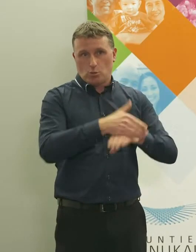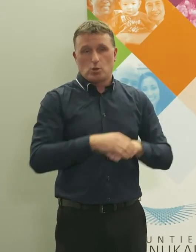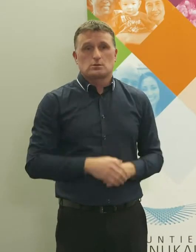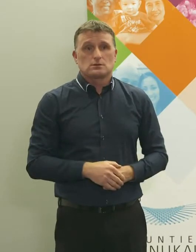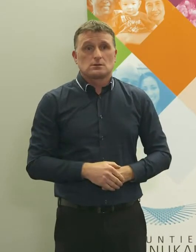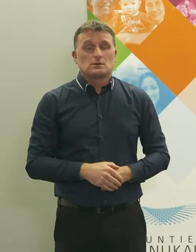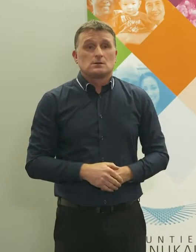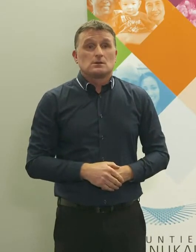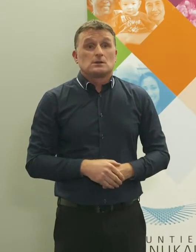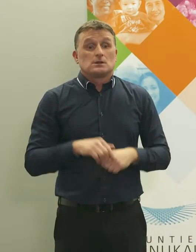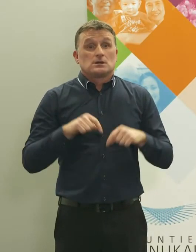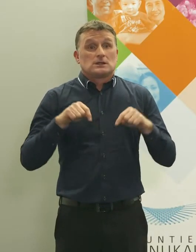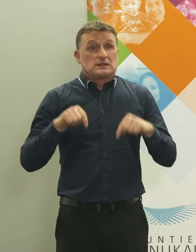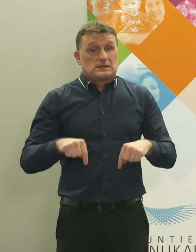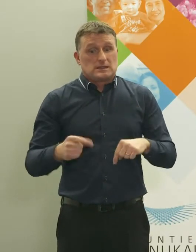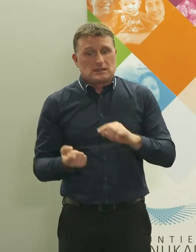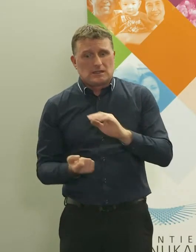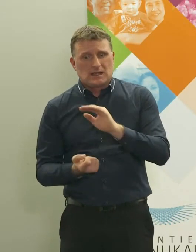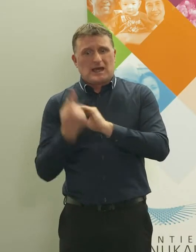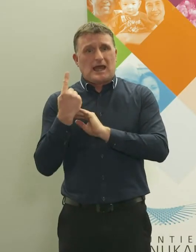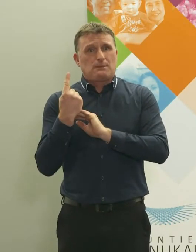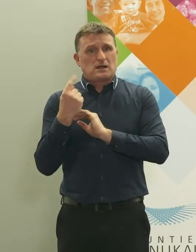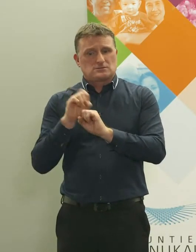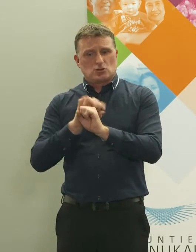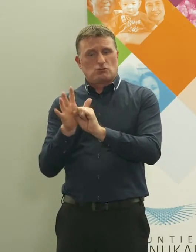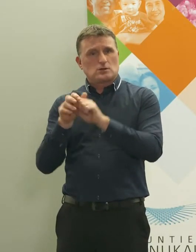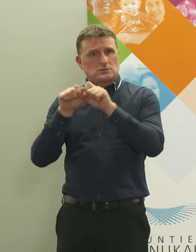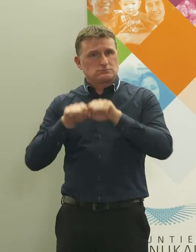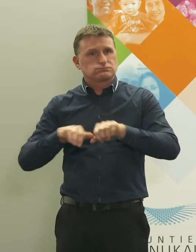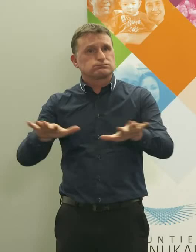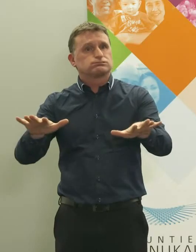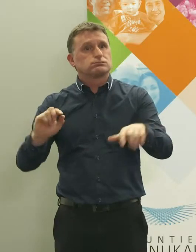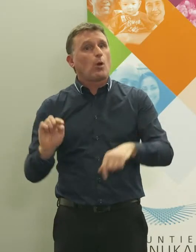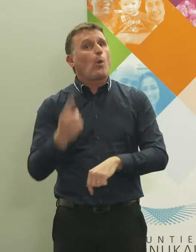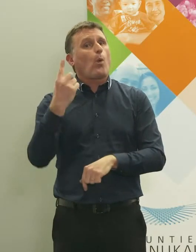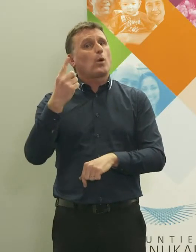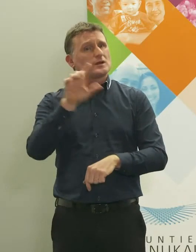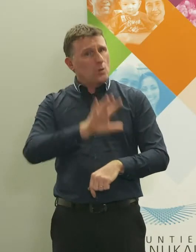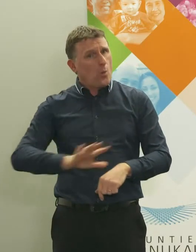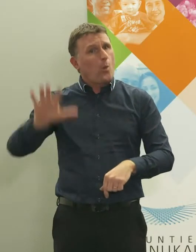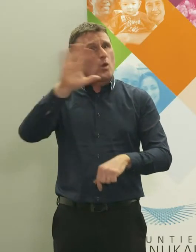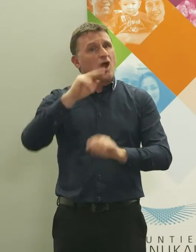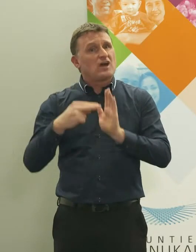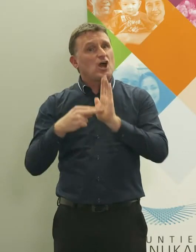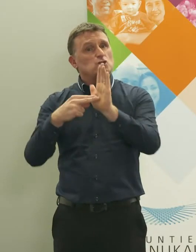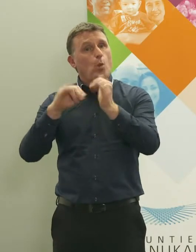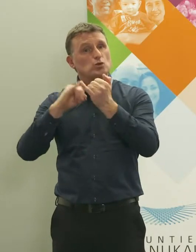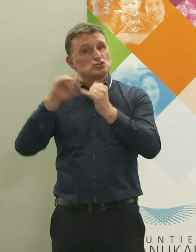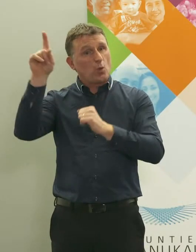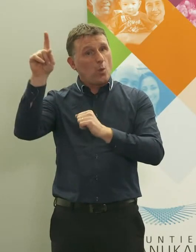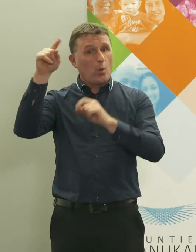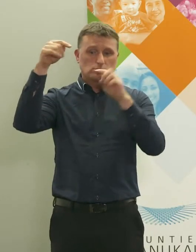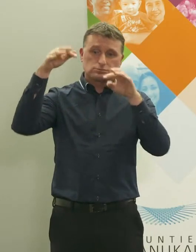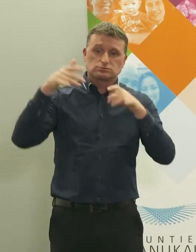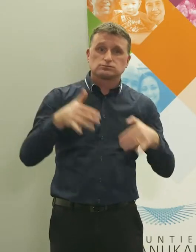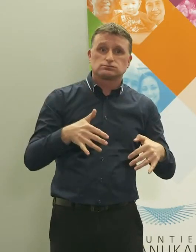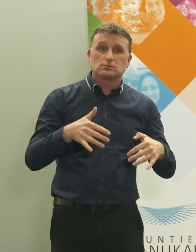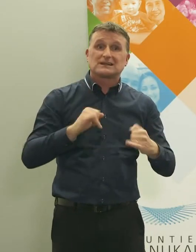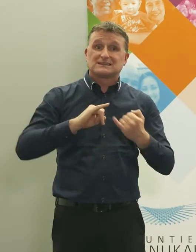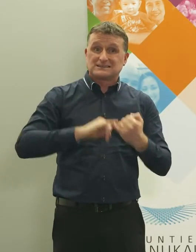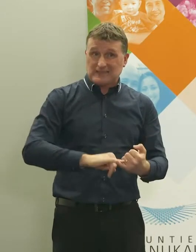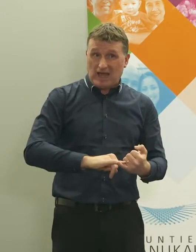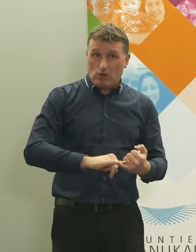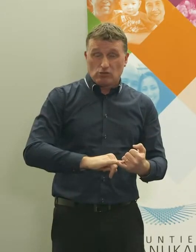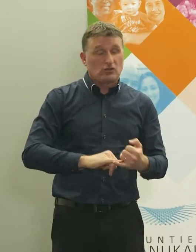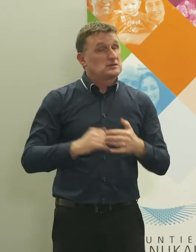outbreak affects all parts of Auckland, from the North Shore right the way through to the south. It doesn't matter where you